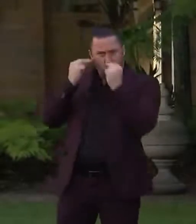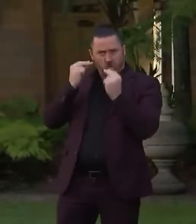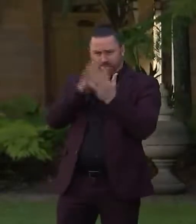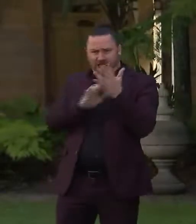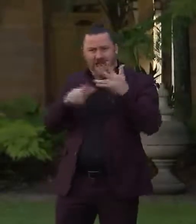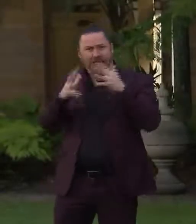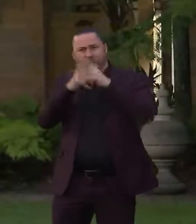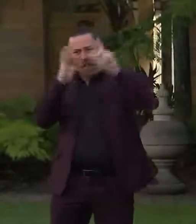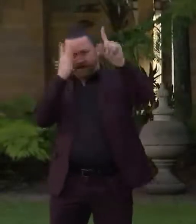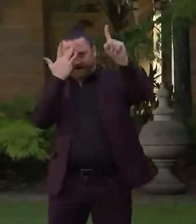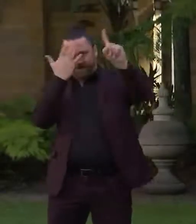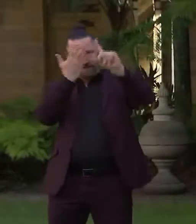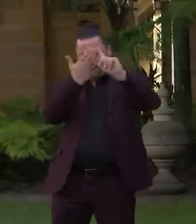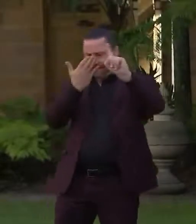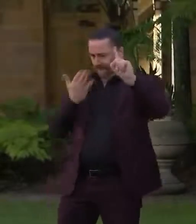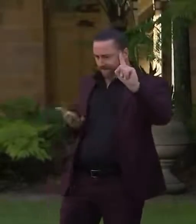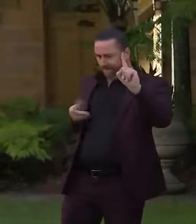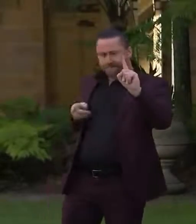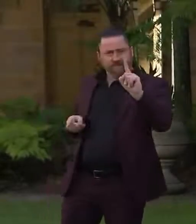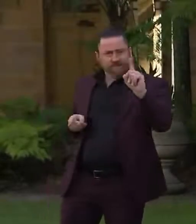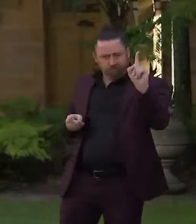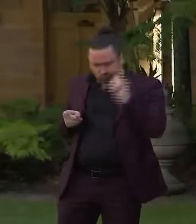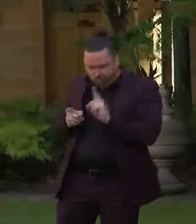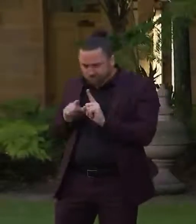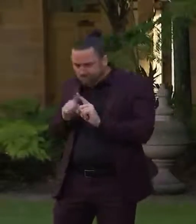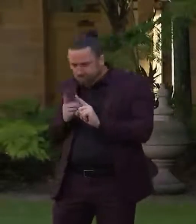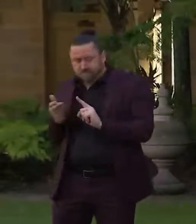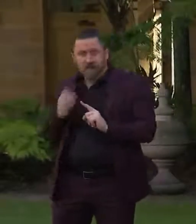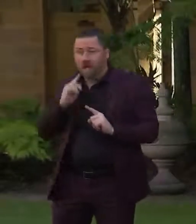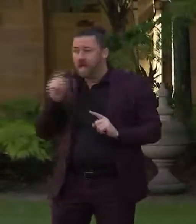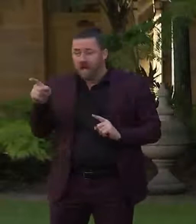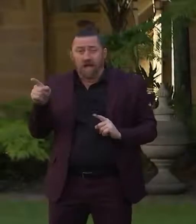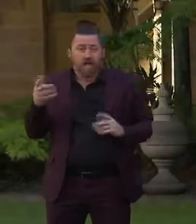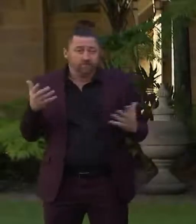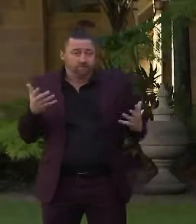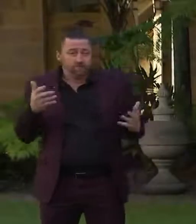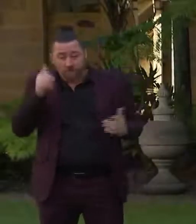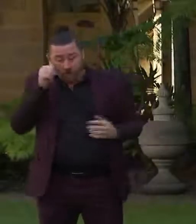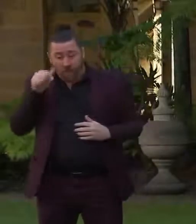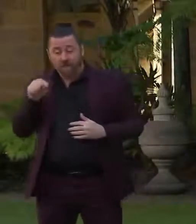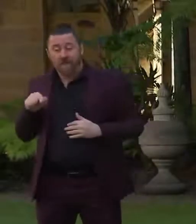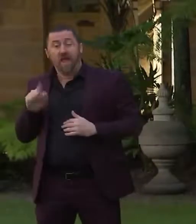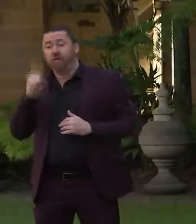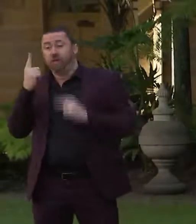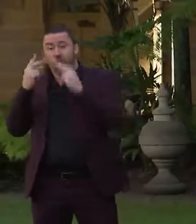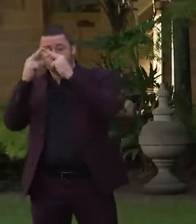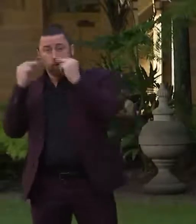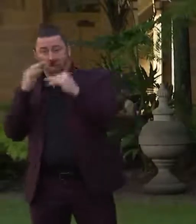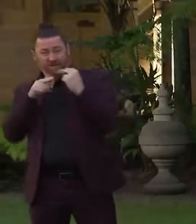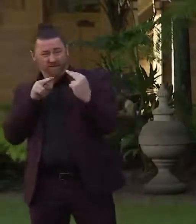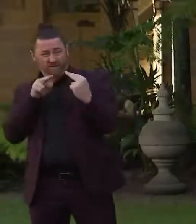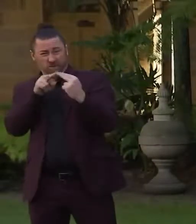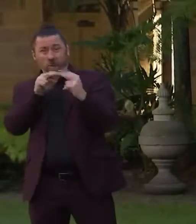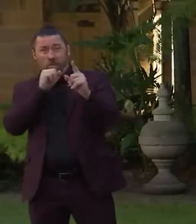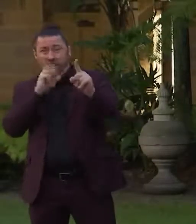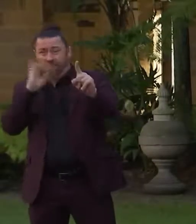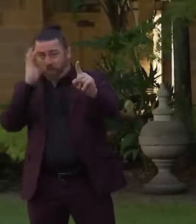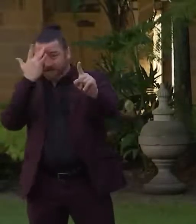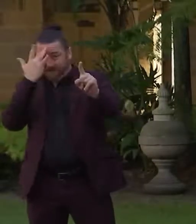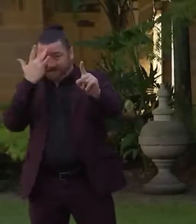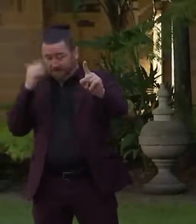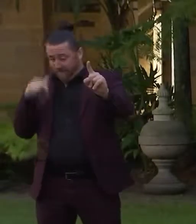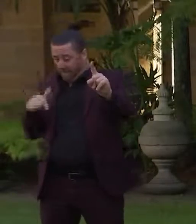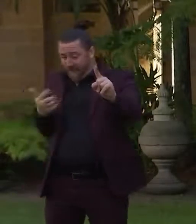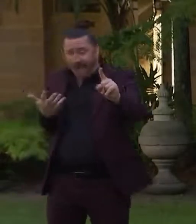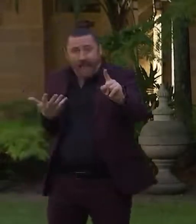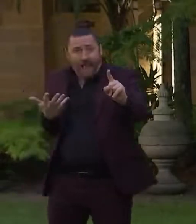how is it getting out? No, we know she did not look after that patient, but we know she's got it somehow from